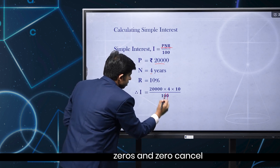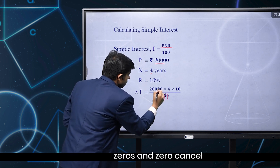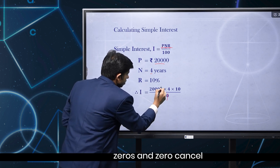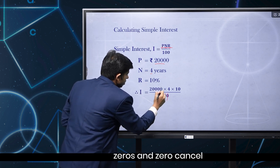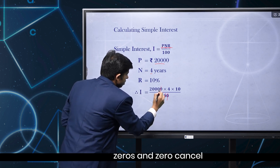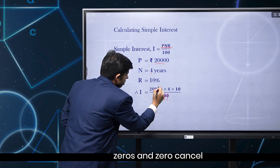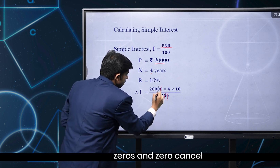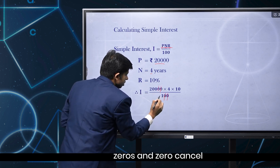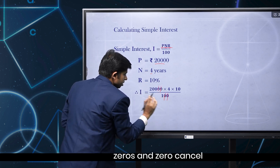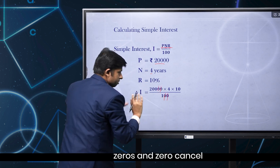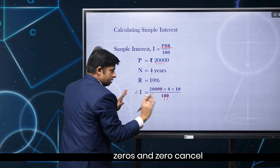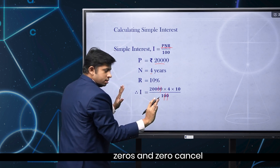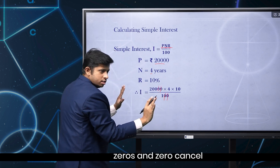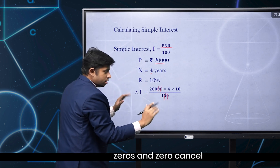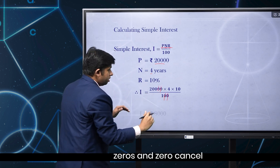Zeros and zeros cancel.